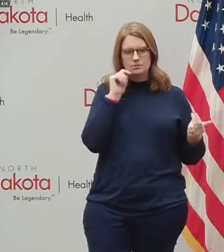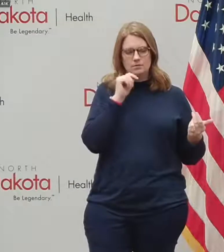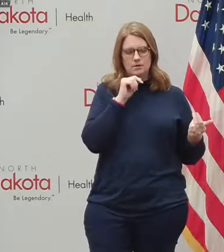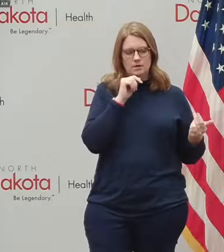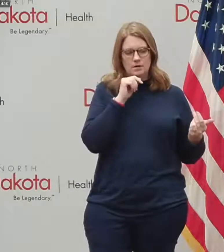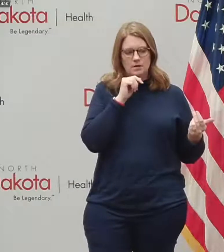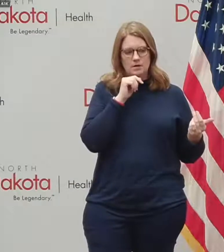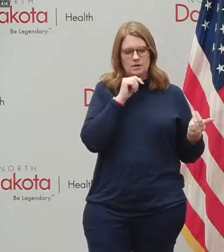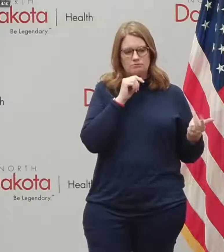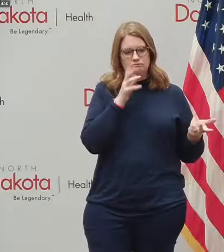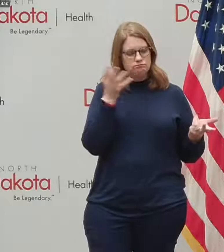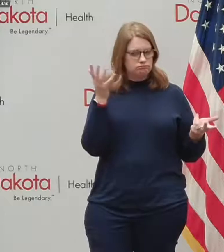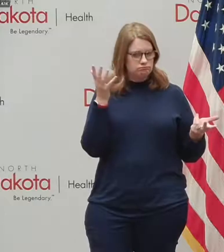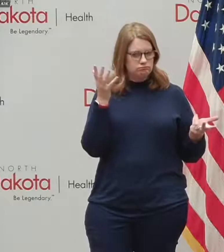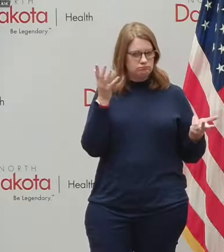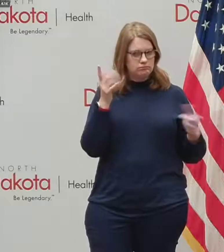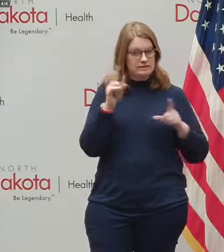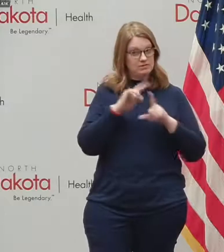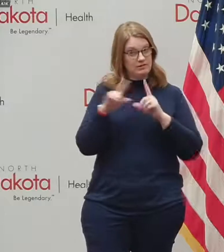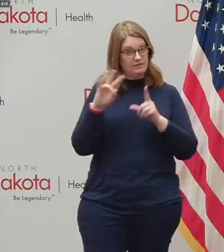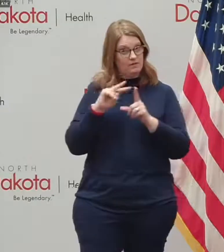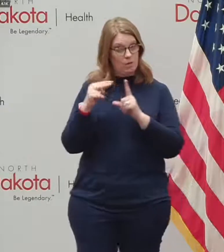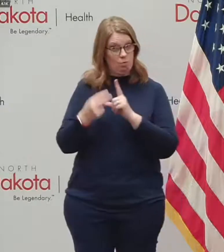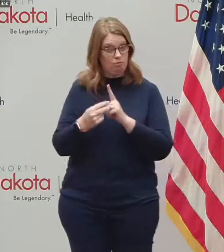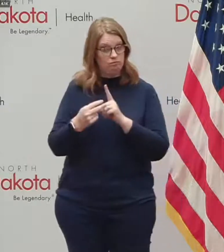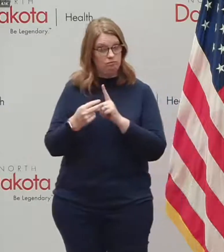a different view